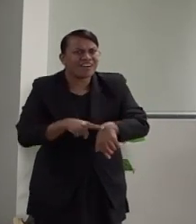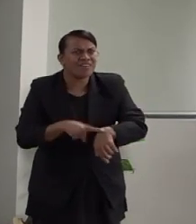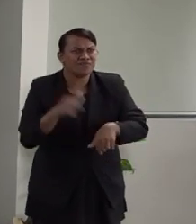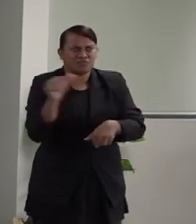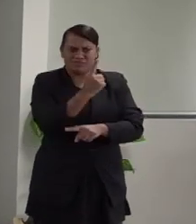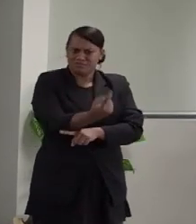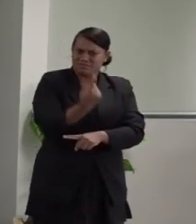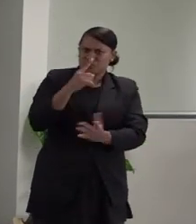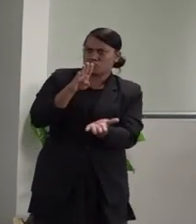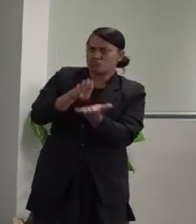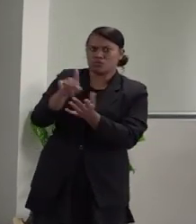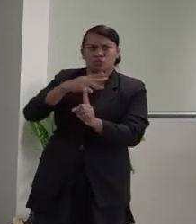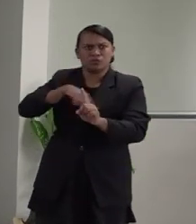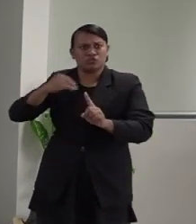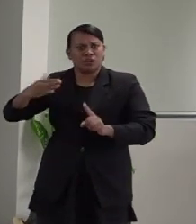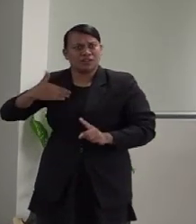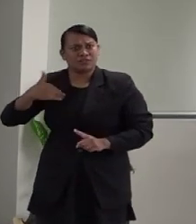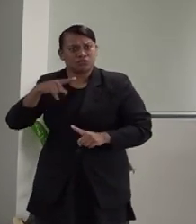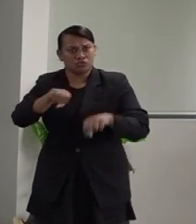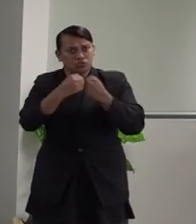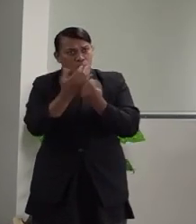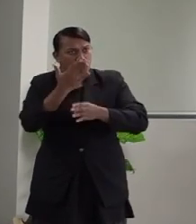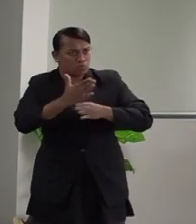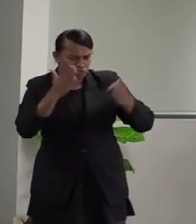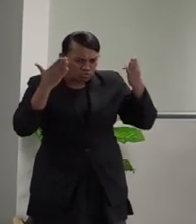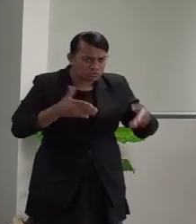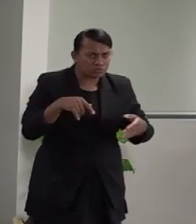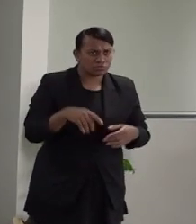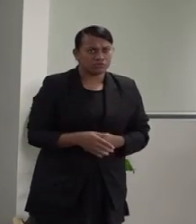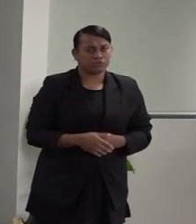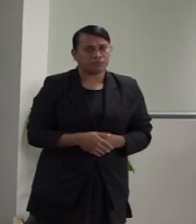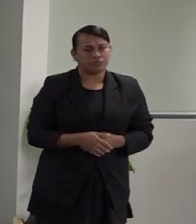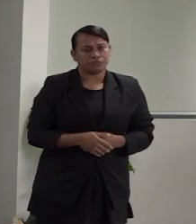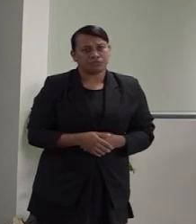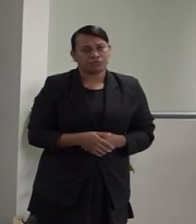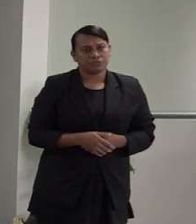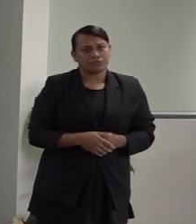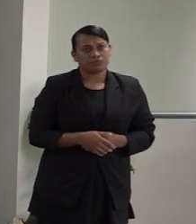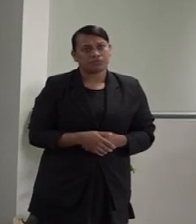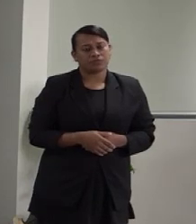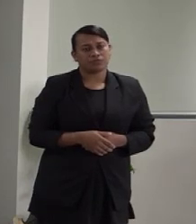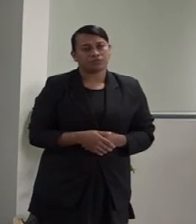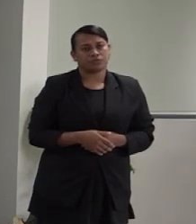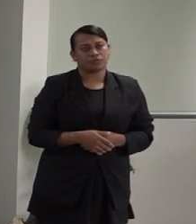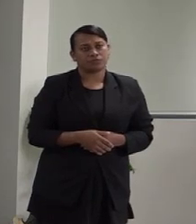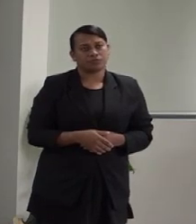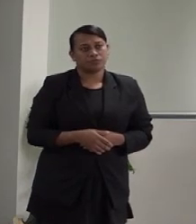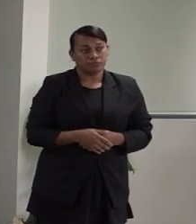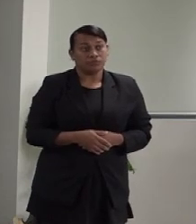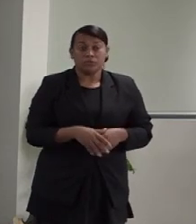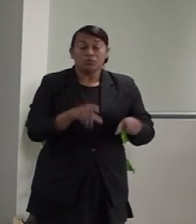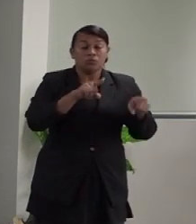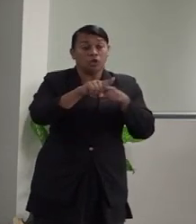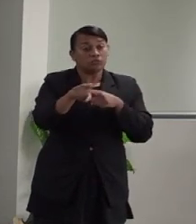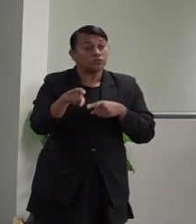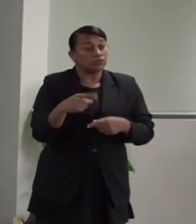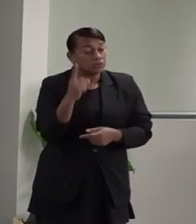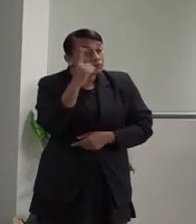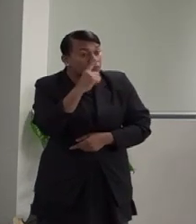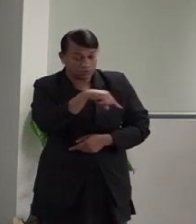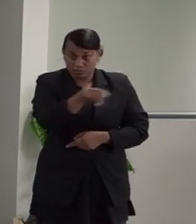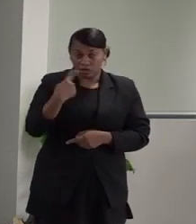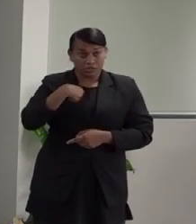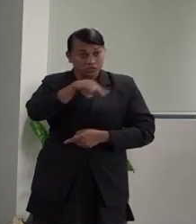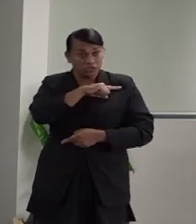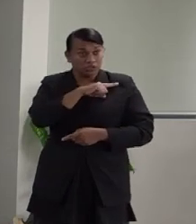work to focus on. Most of the individuals we've had to contact have been placed